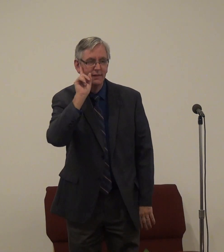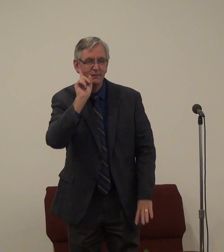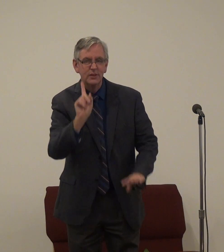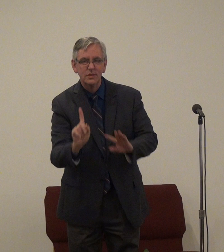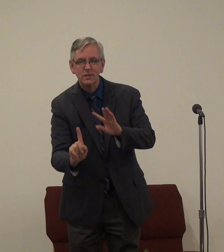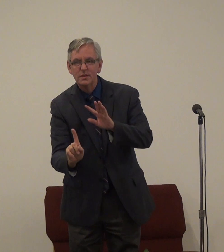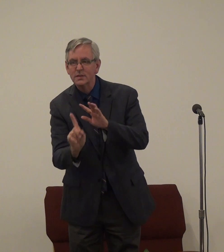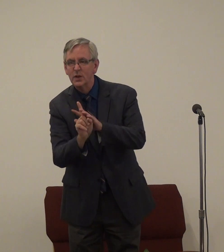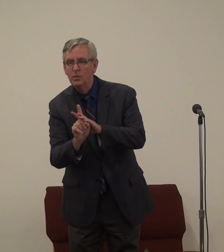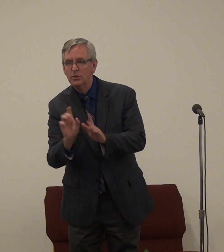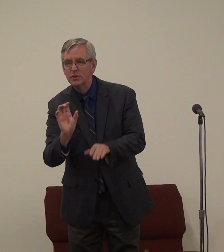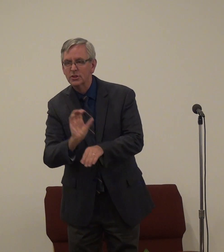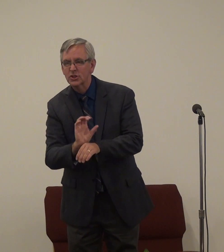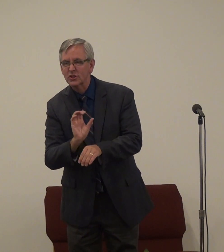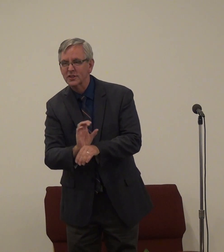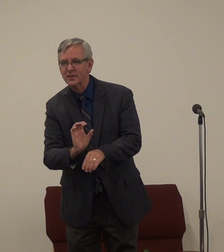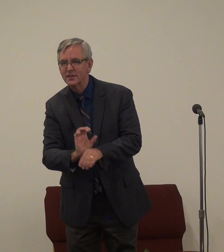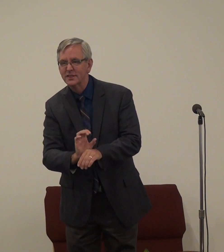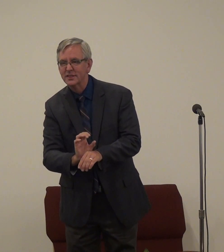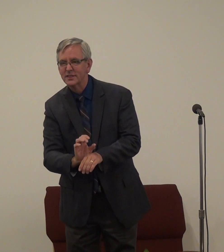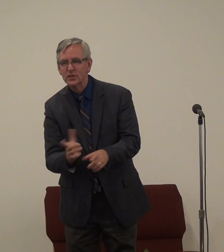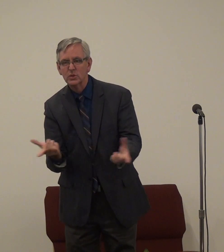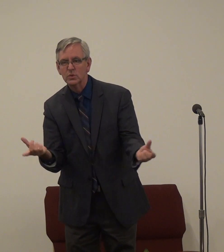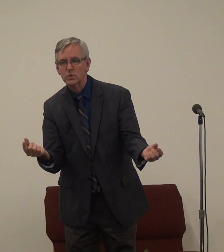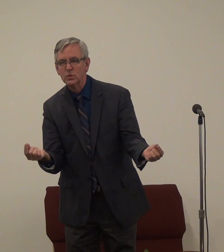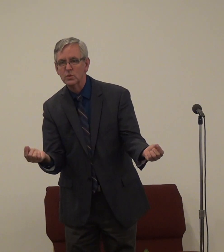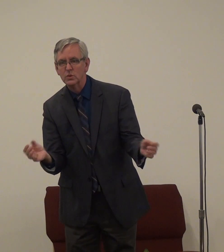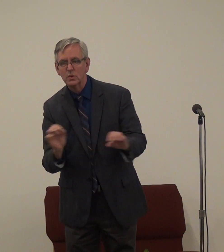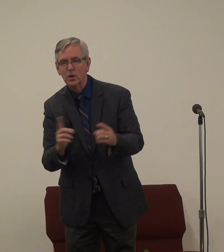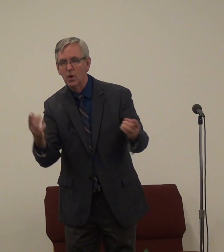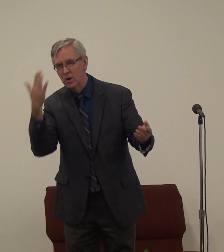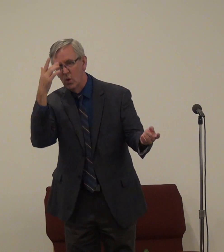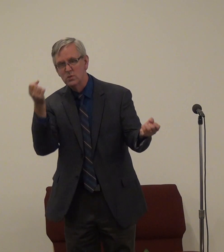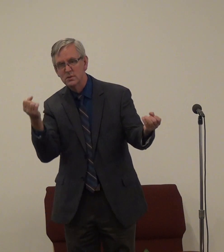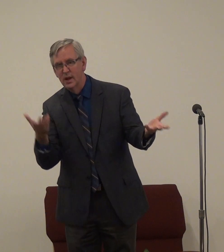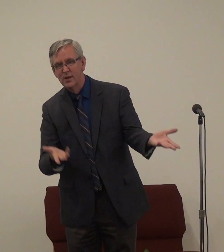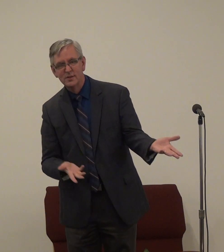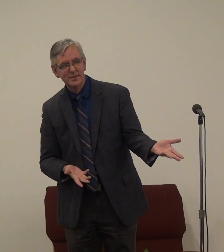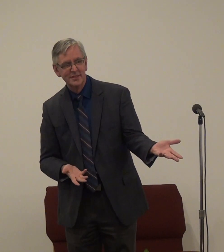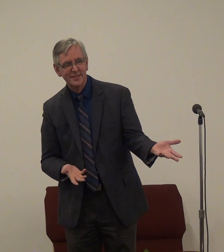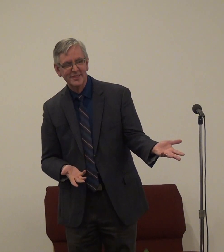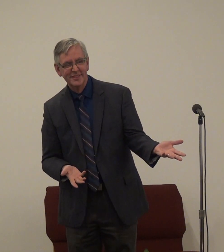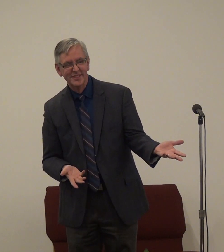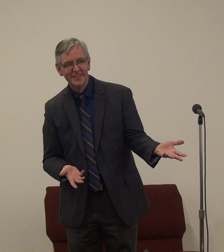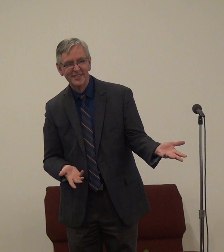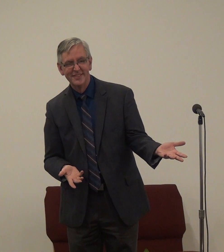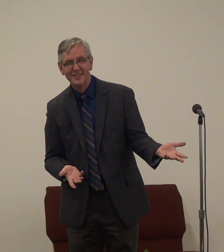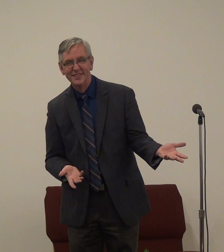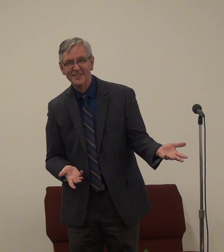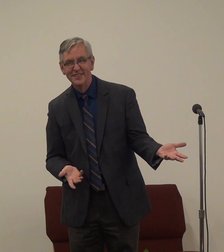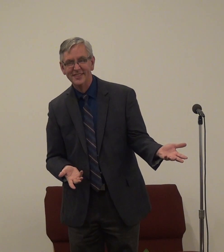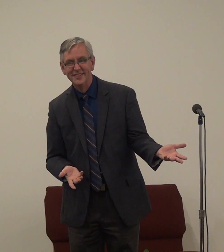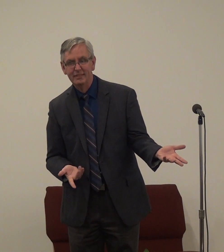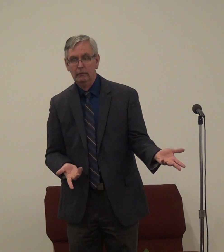deaf walked into his service. He didn't know what to do. Nobody there knew any sign language.